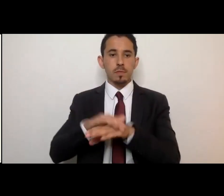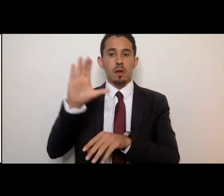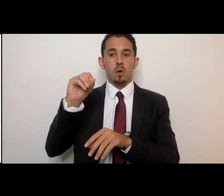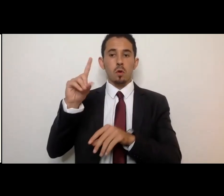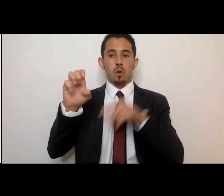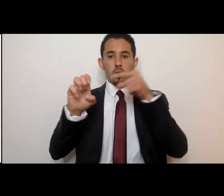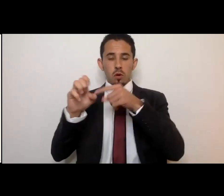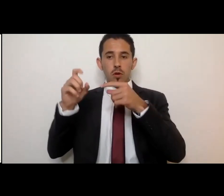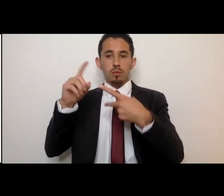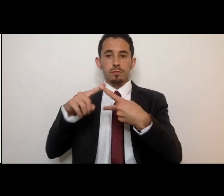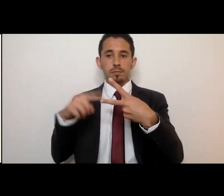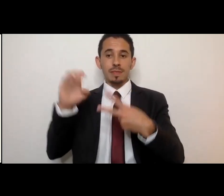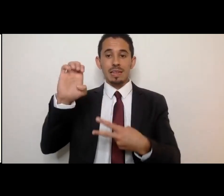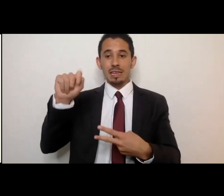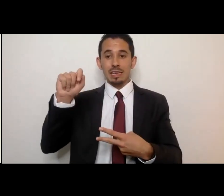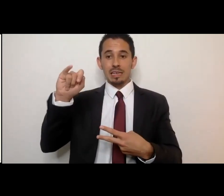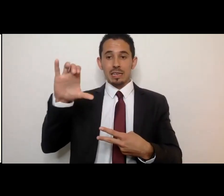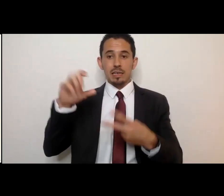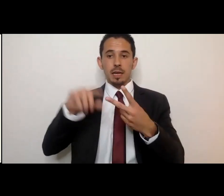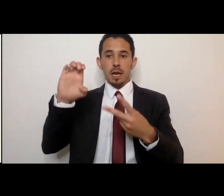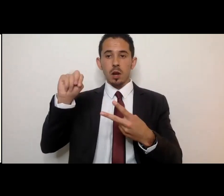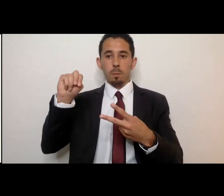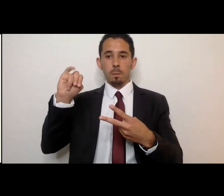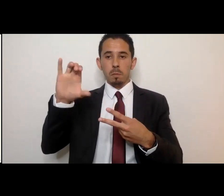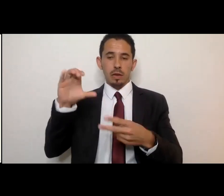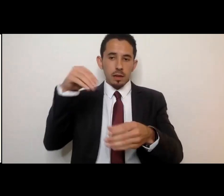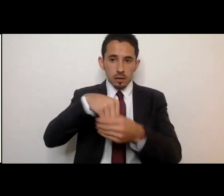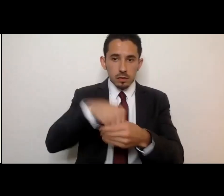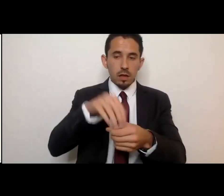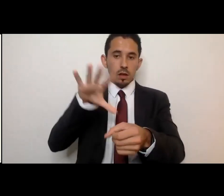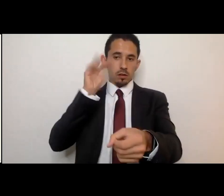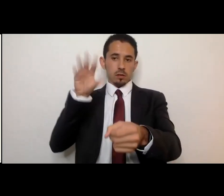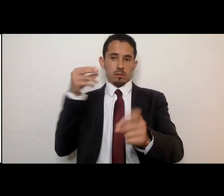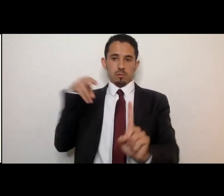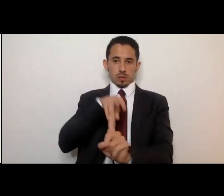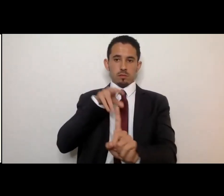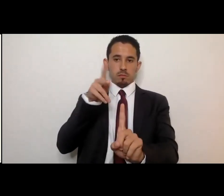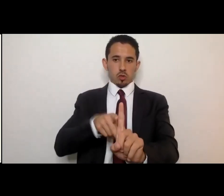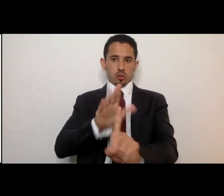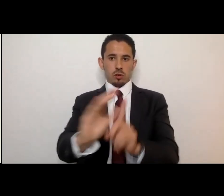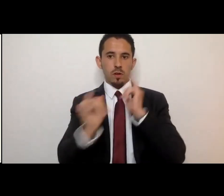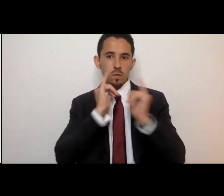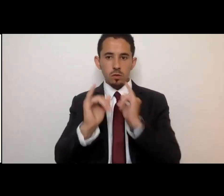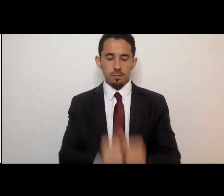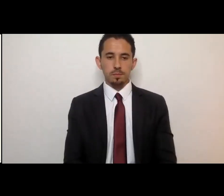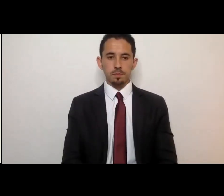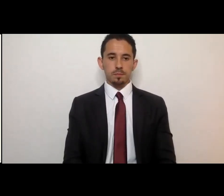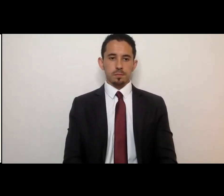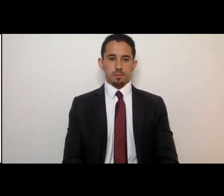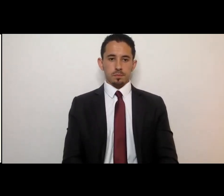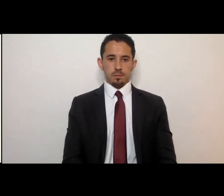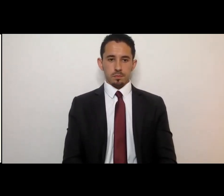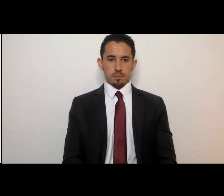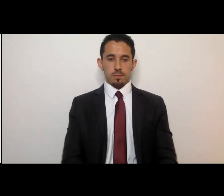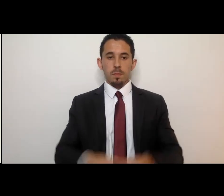book included the code, which was from the EDIC and EMIC perspective, which is the person's